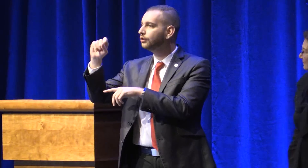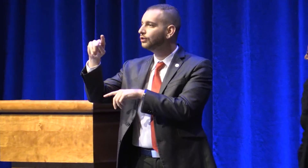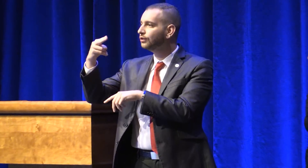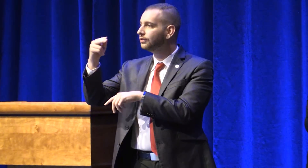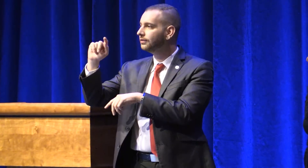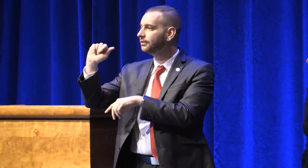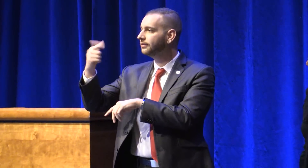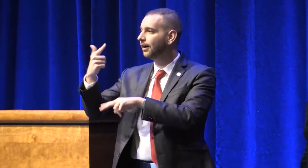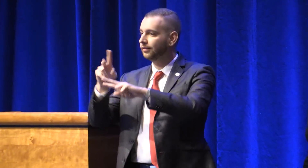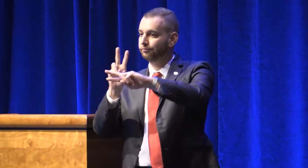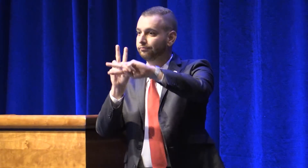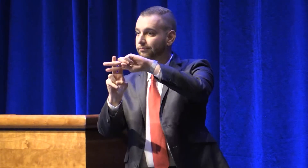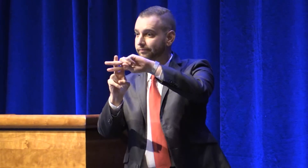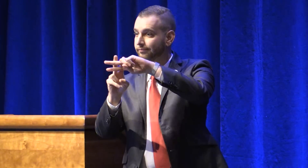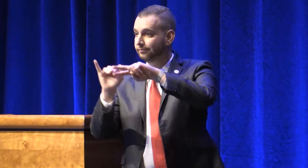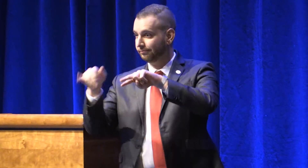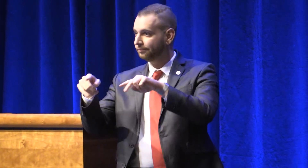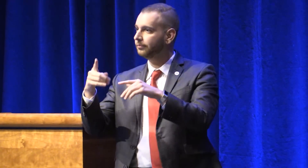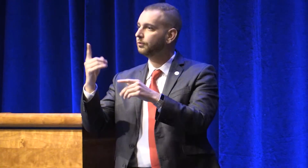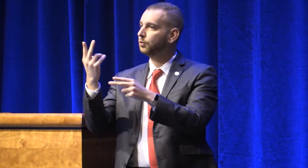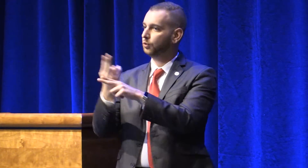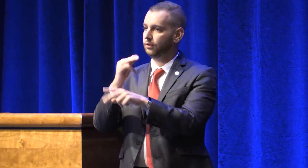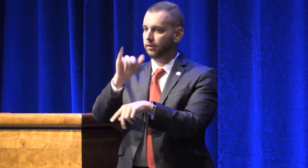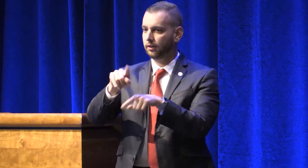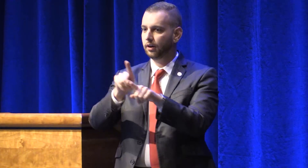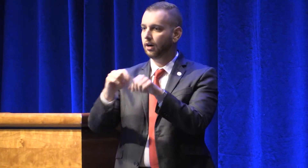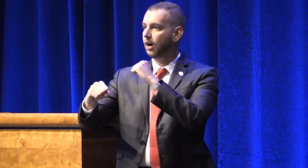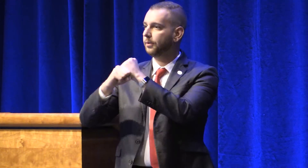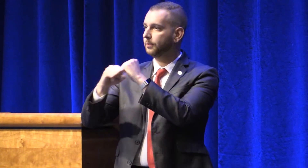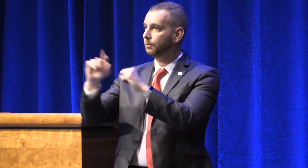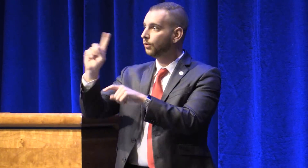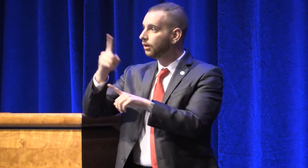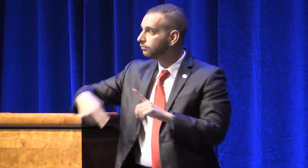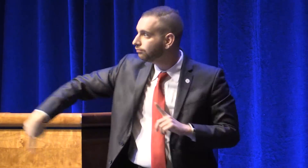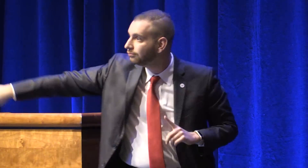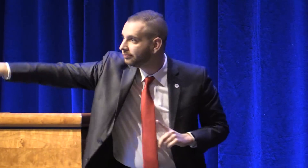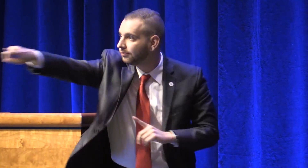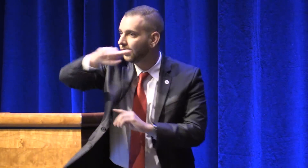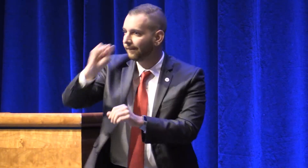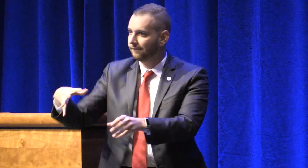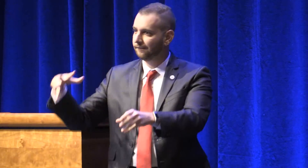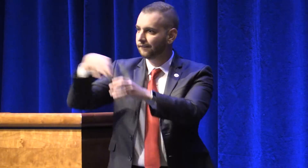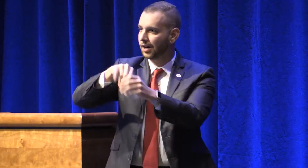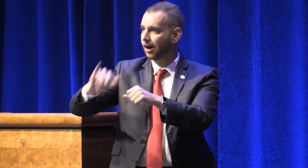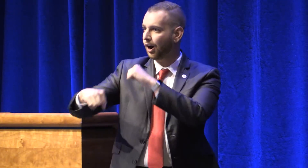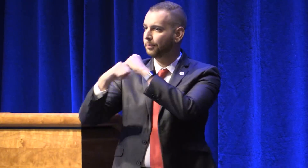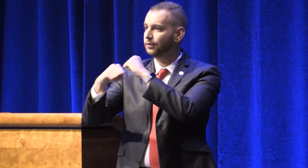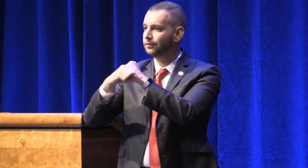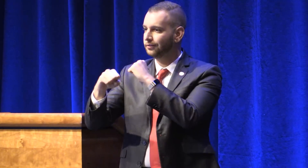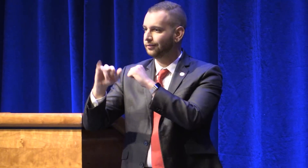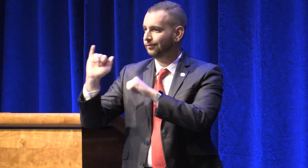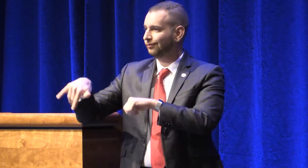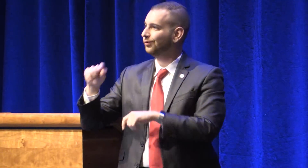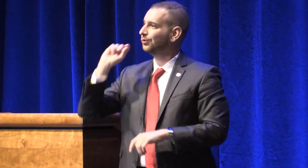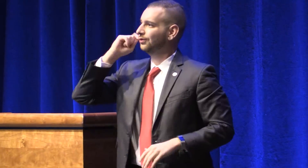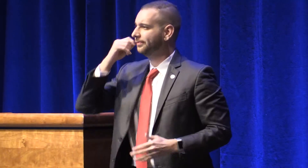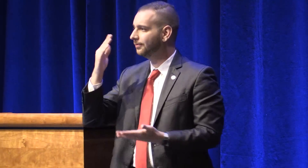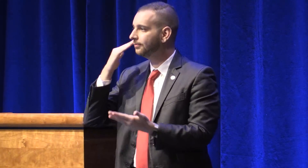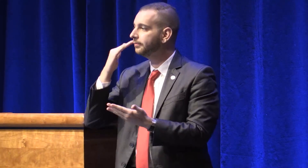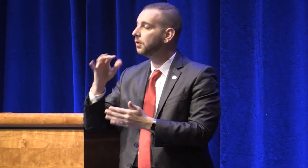is that hashtags can be used to call out a variety of causes. So as you get involved, you can put that